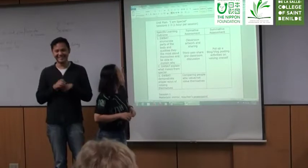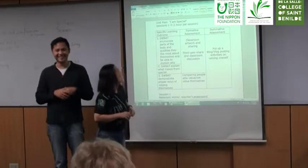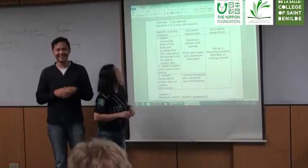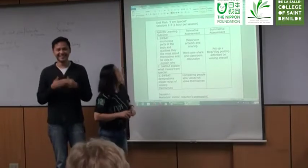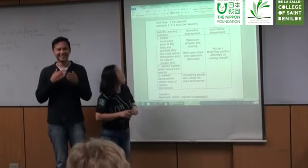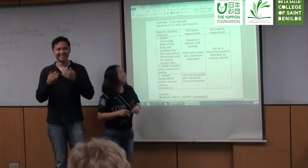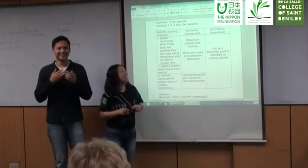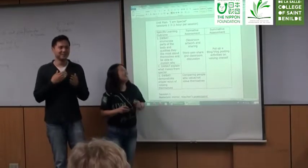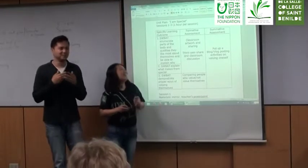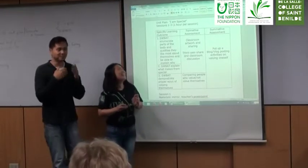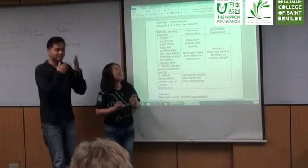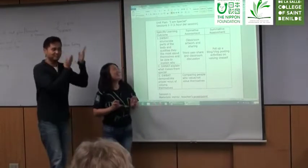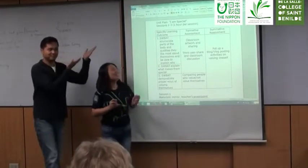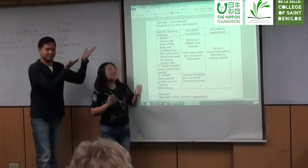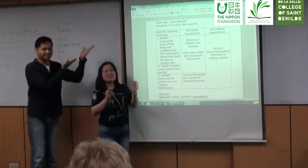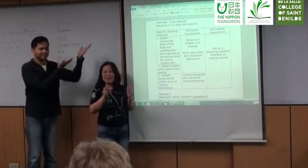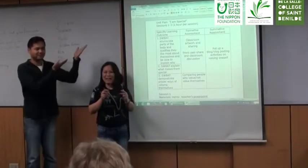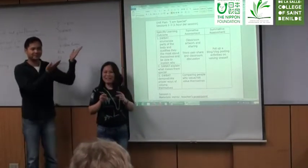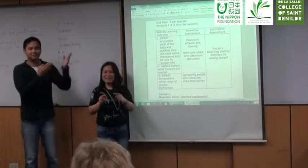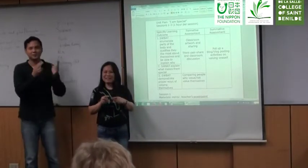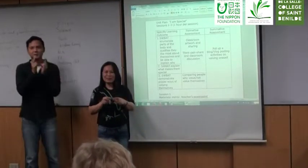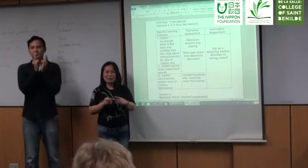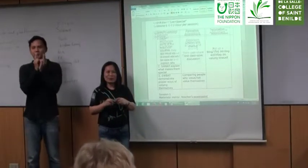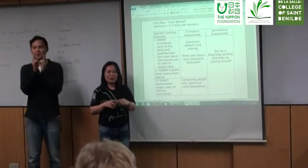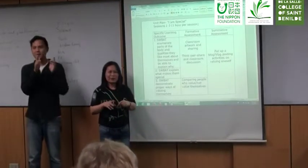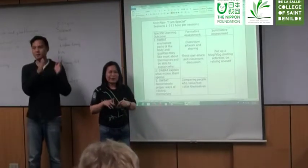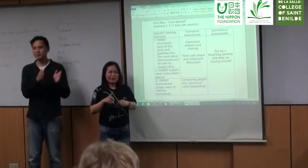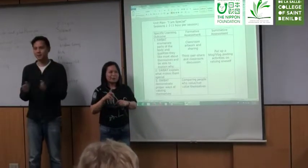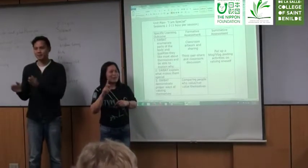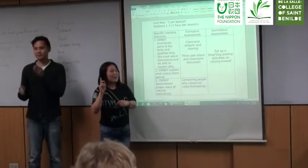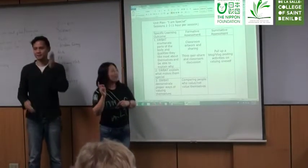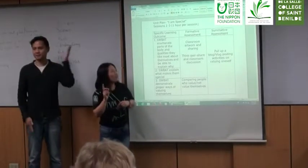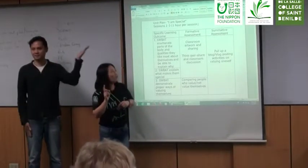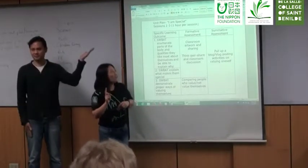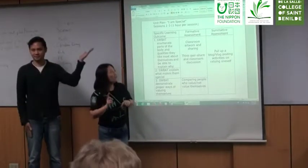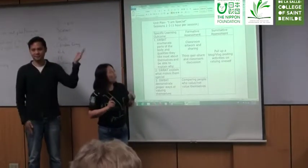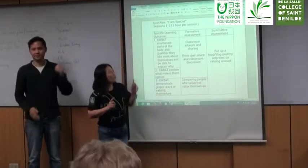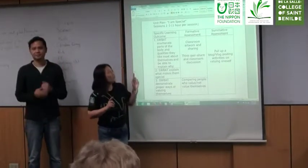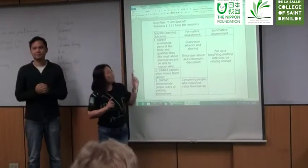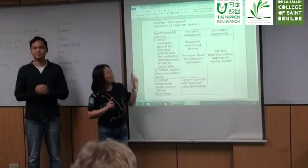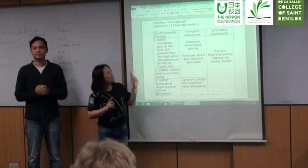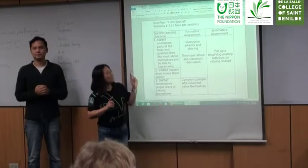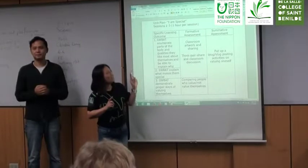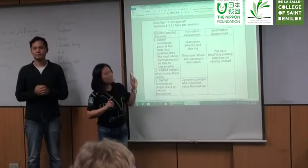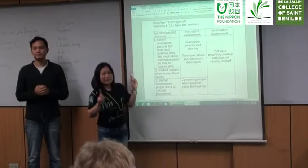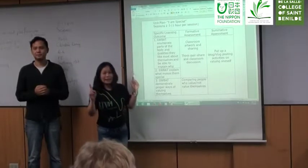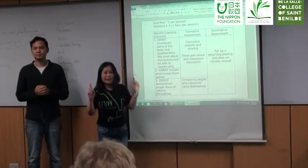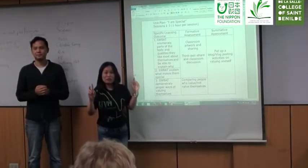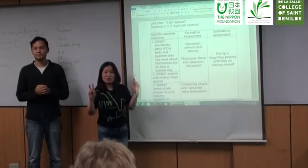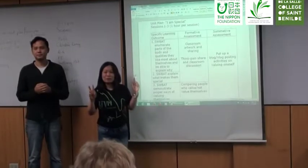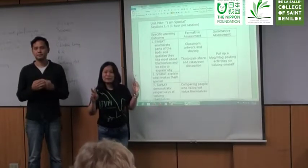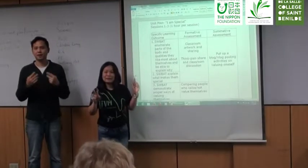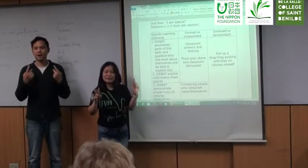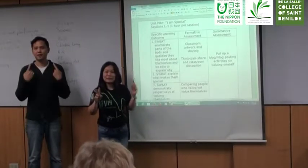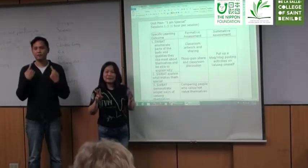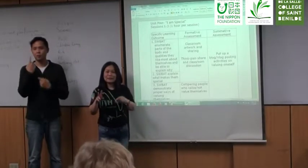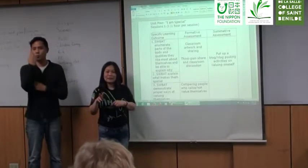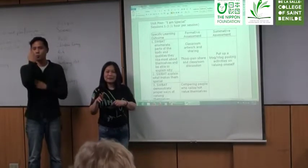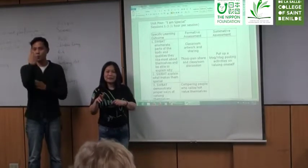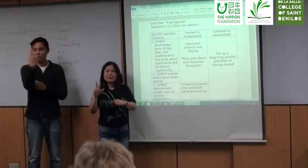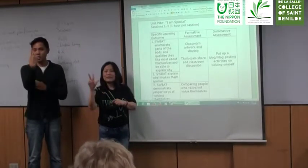Okay, here's our unit plan. So, we have only one lesson but